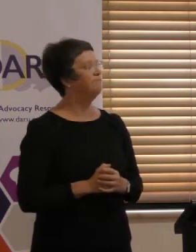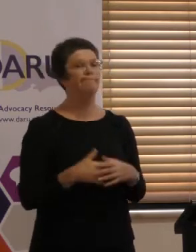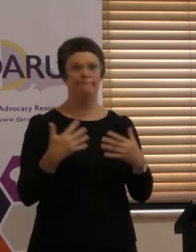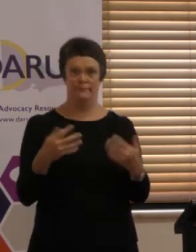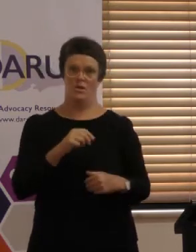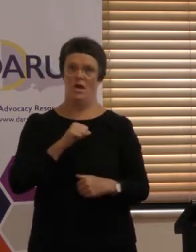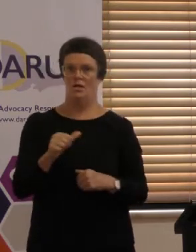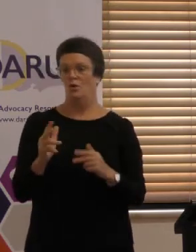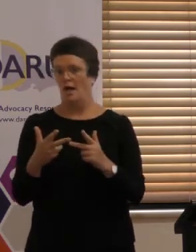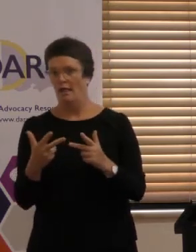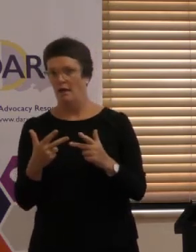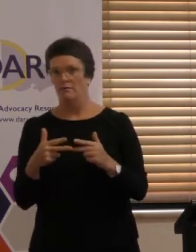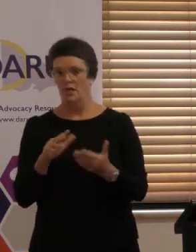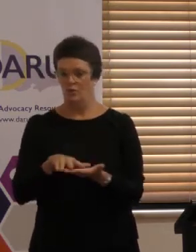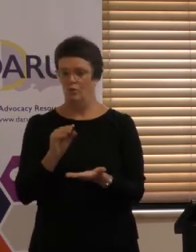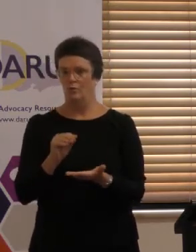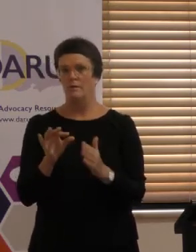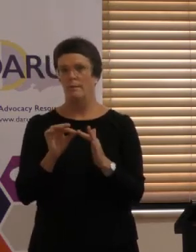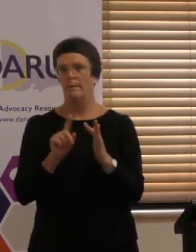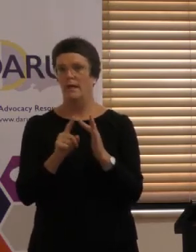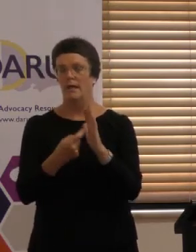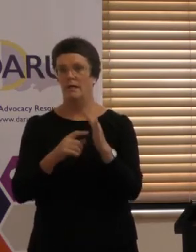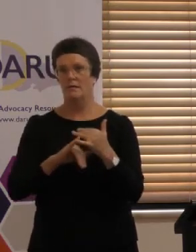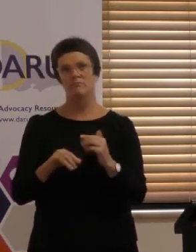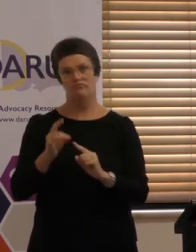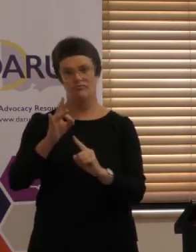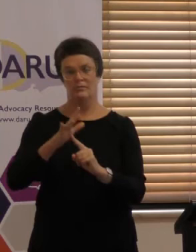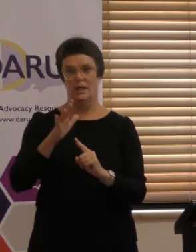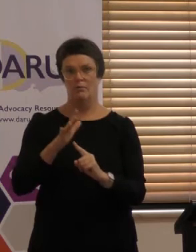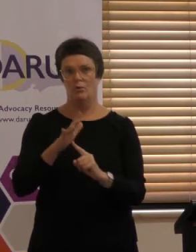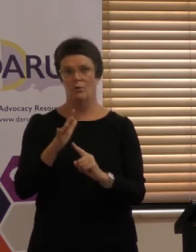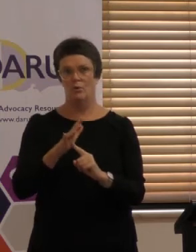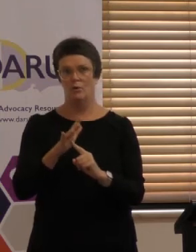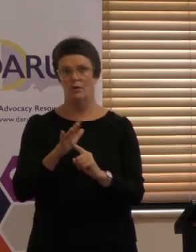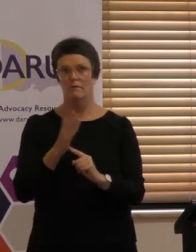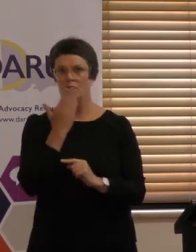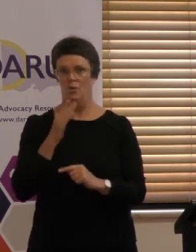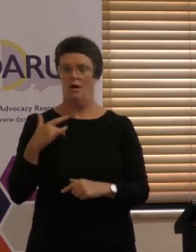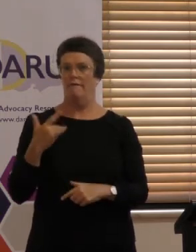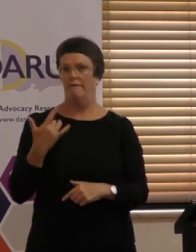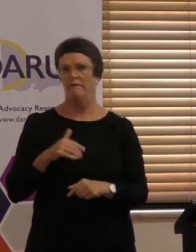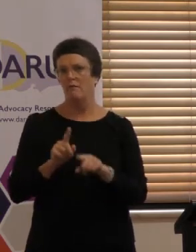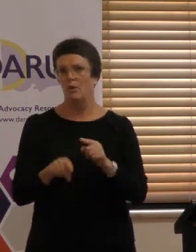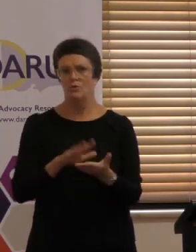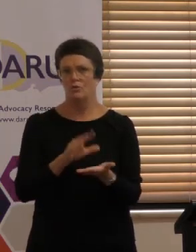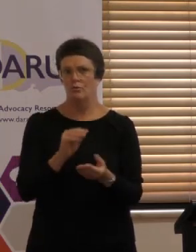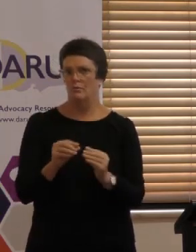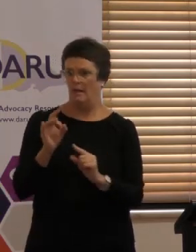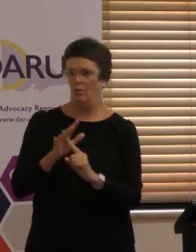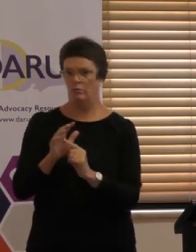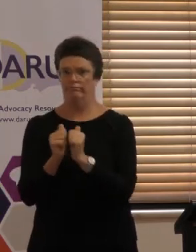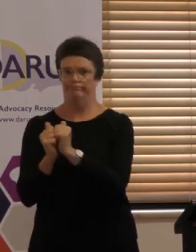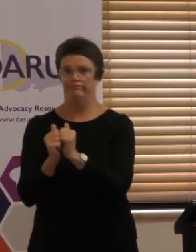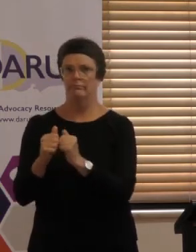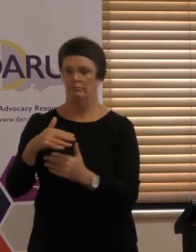comes to your peers, that's a really important part of school life for most students, and especially in the age range we're